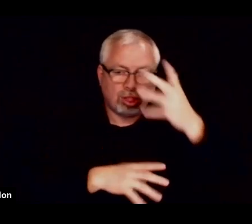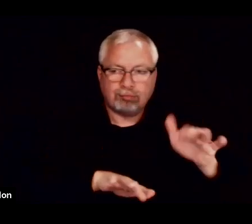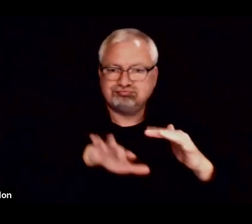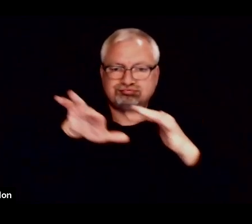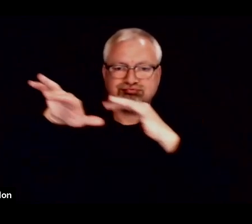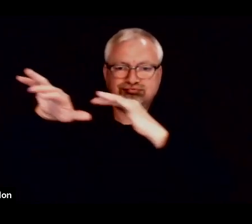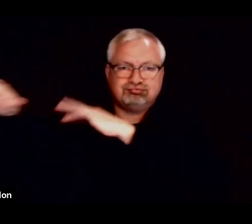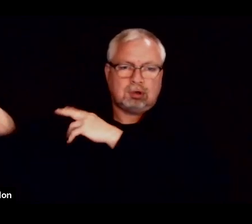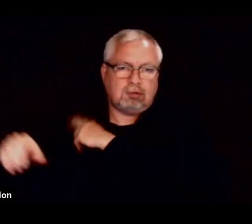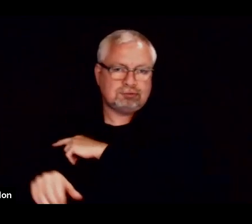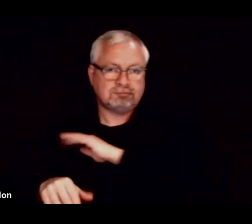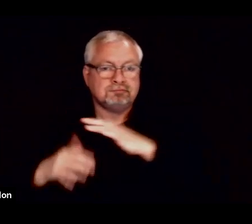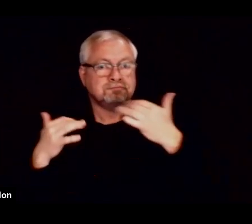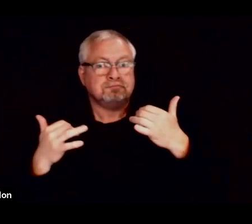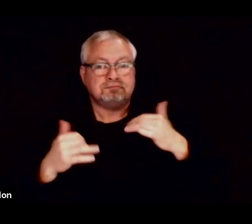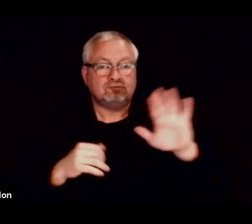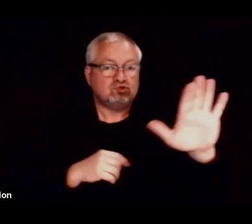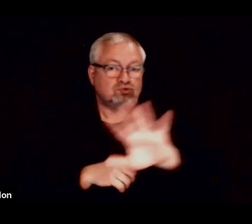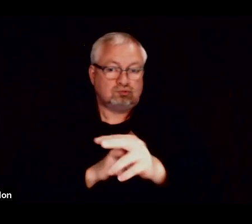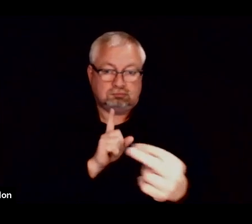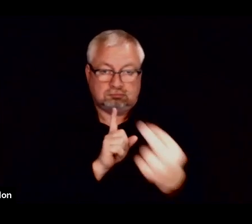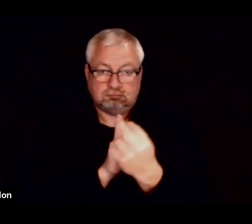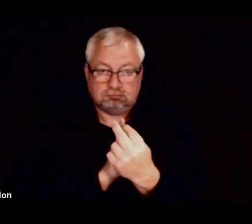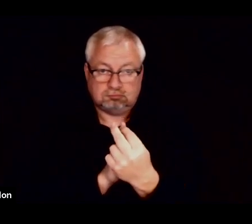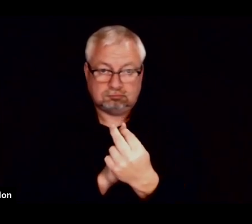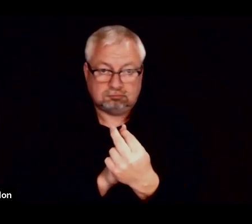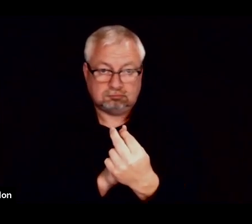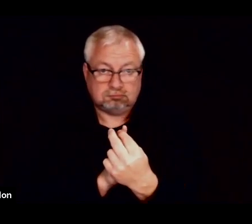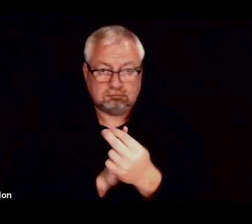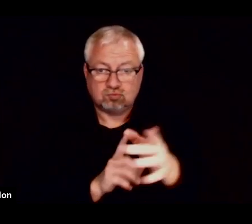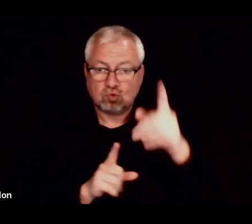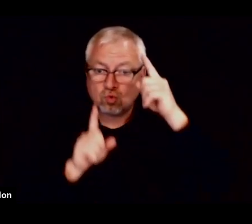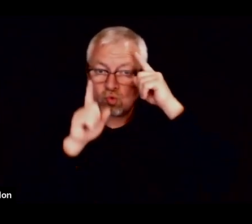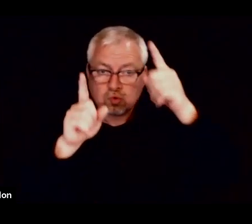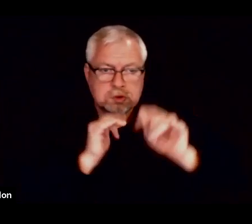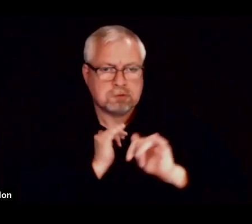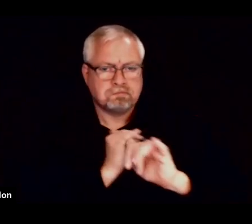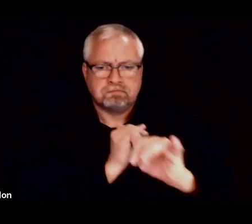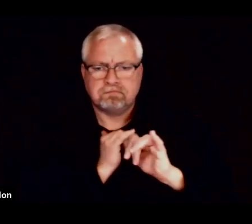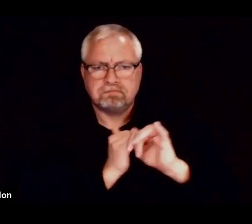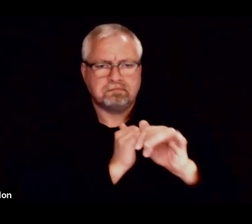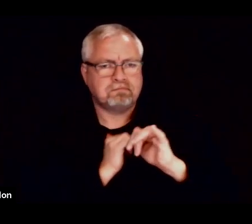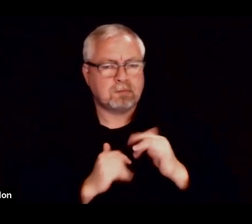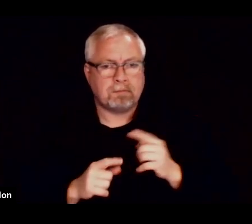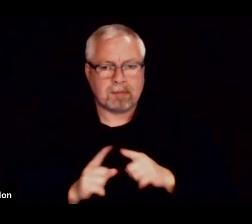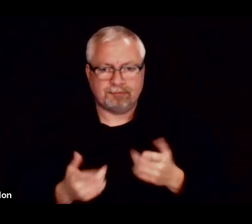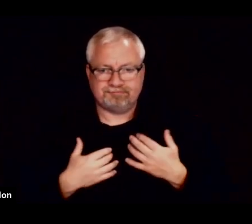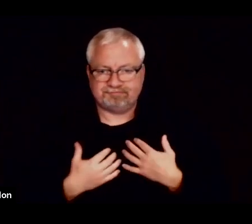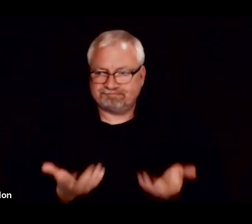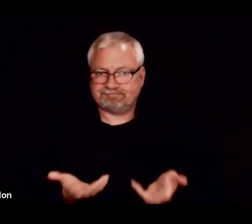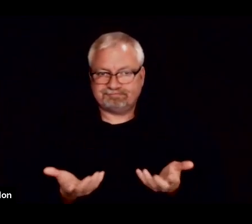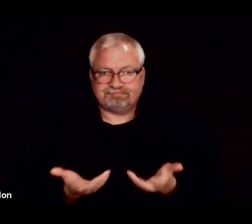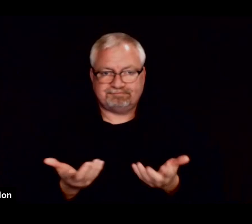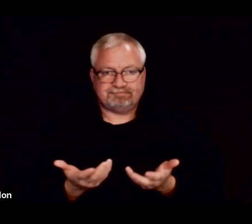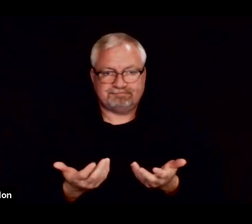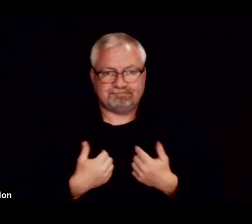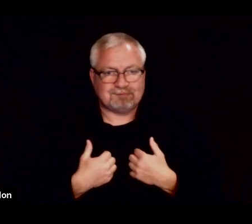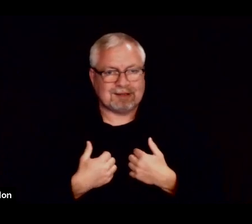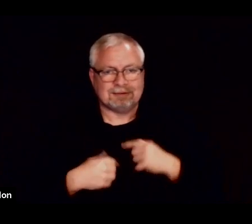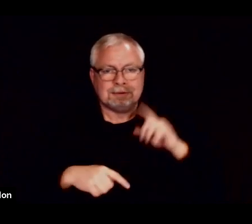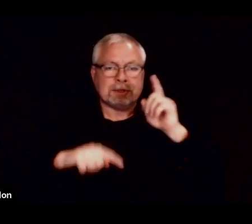along. So all I can tell you, I certainly can't comment, don't have insight into,